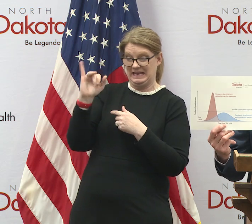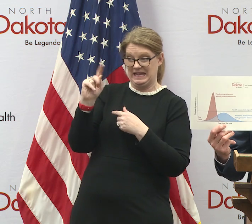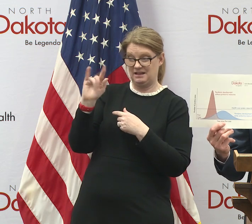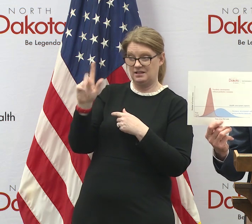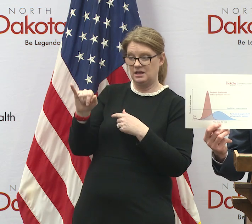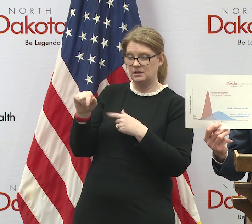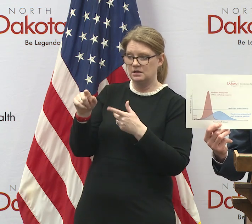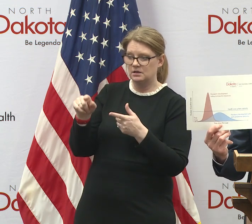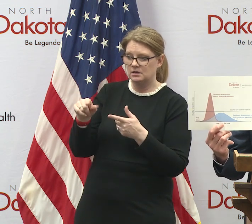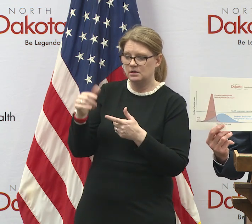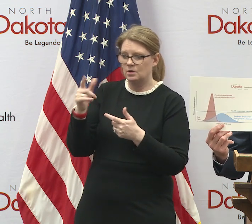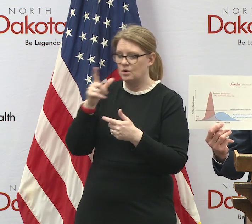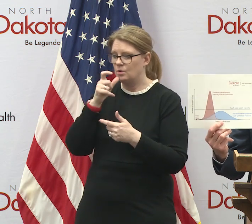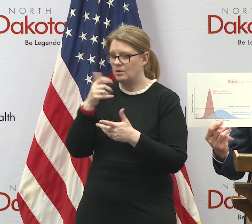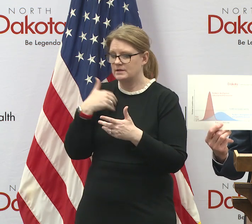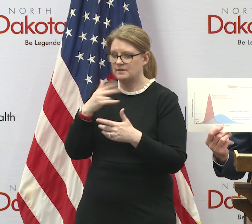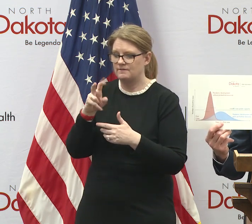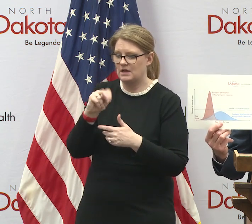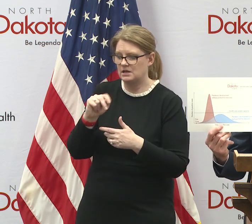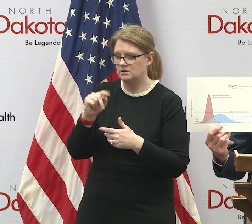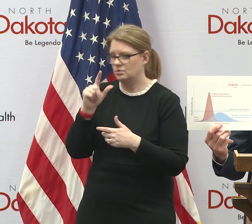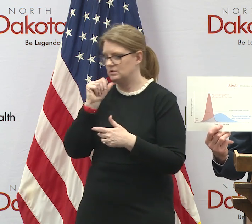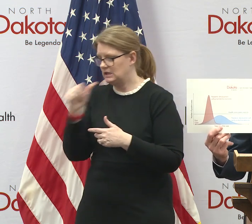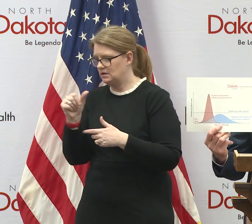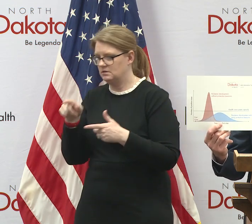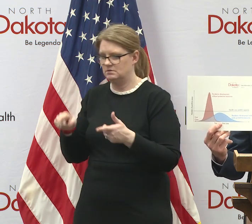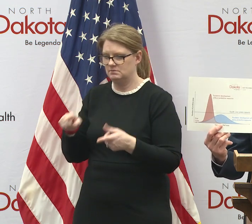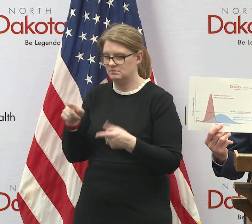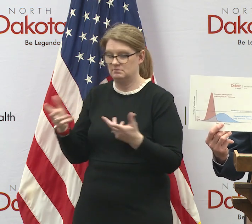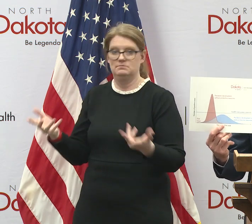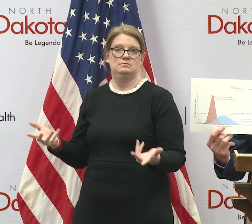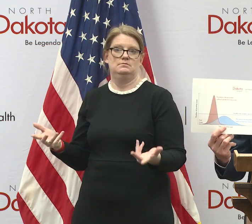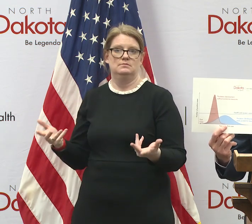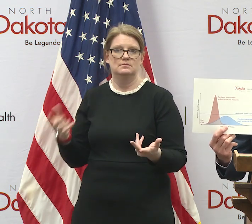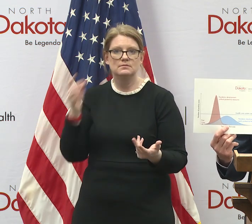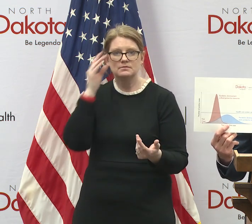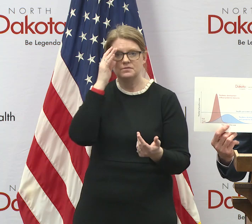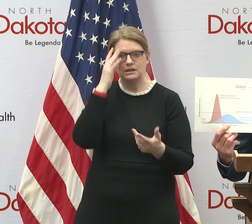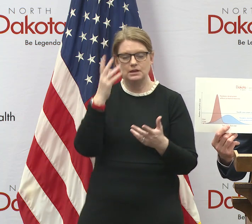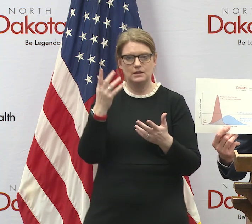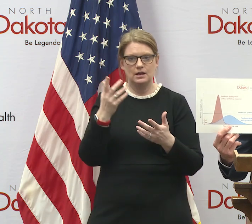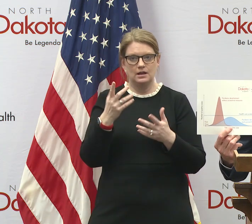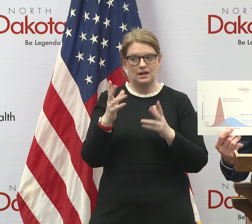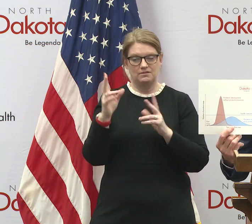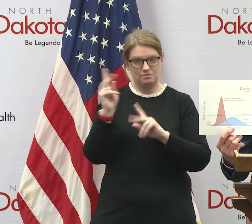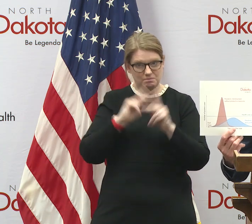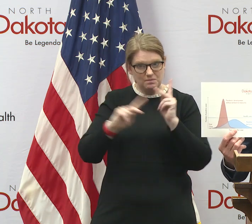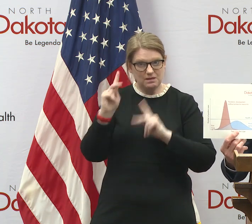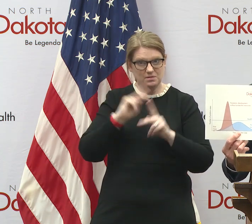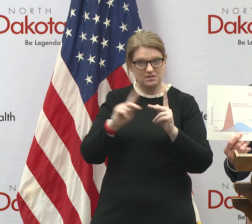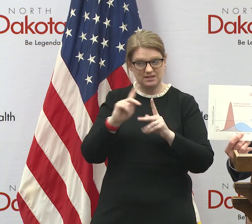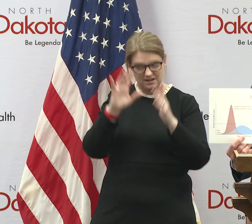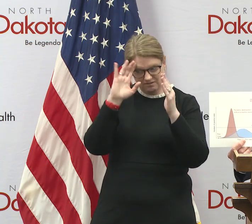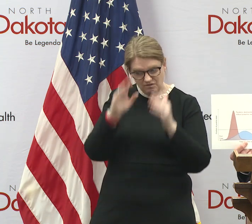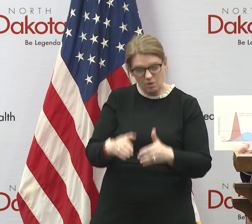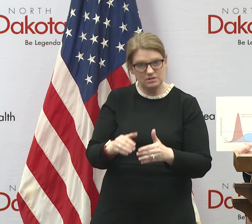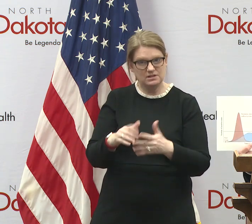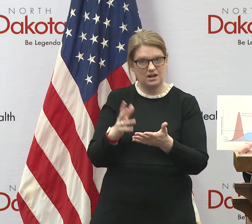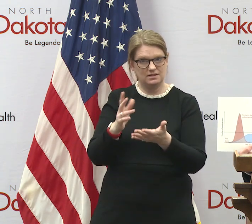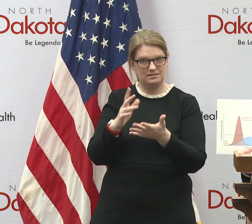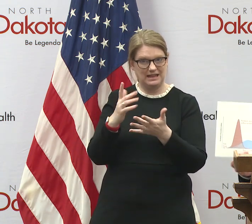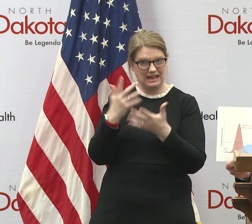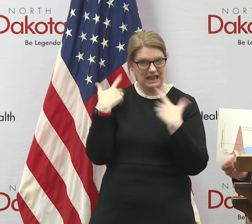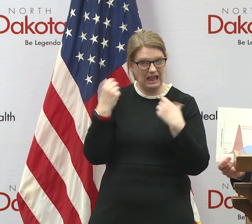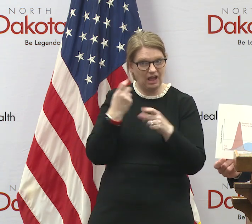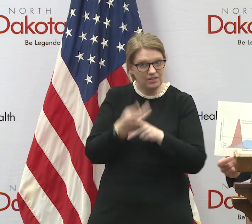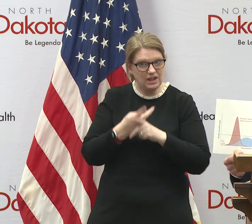ones didn't. And literally then you're taking people who've dedicated their lives to the healthcare profession having to make life or death decisions. That's what we're